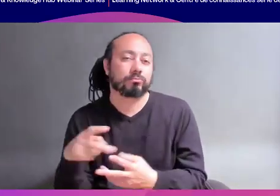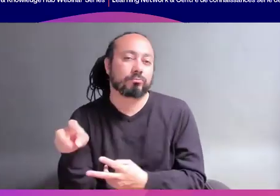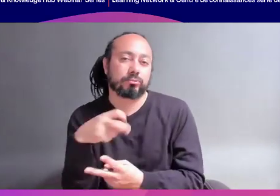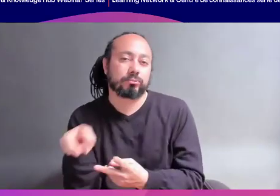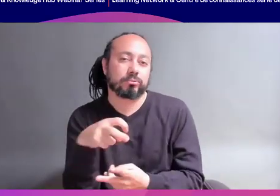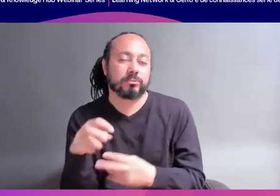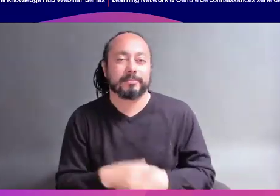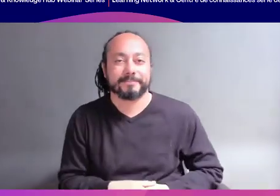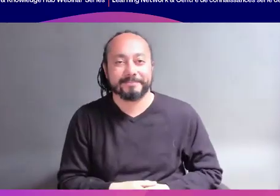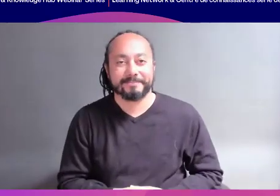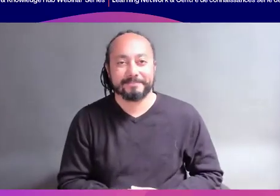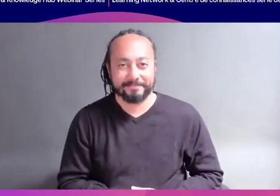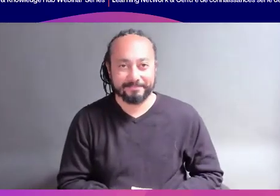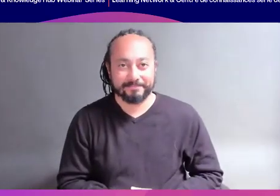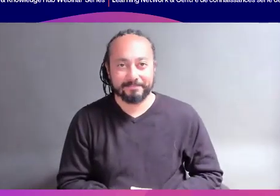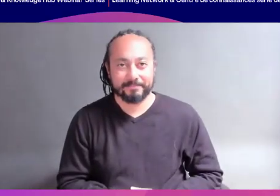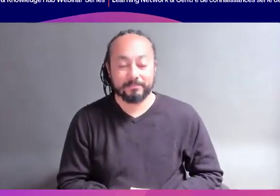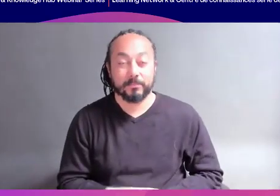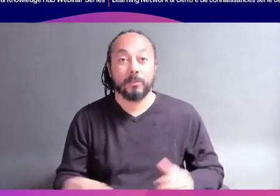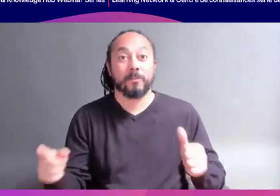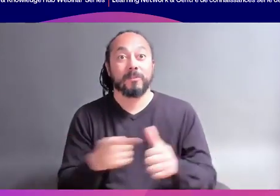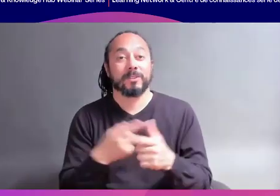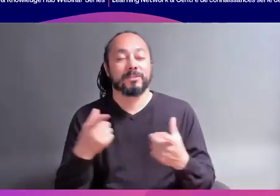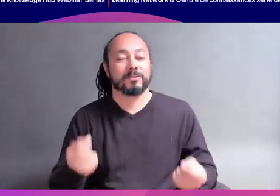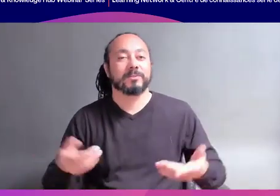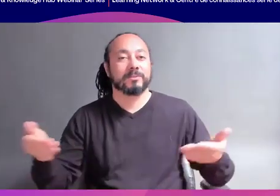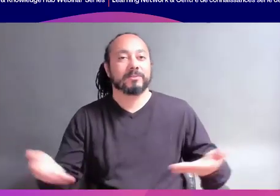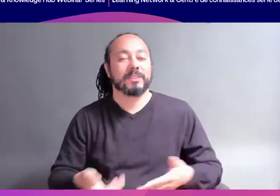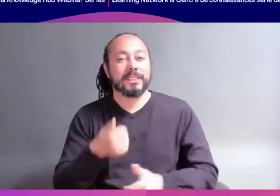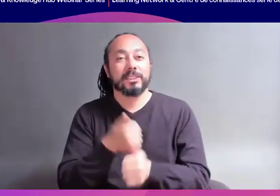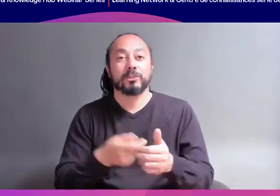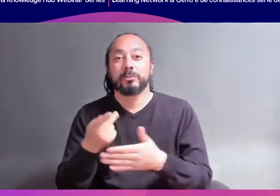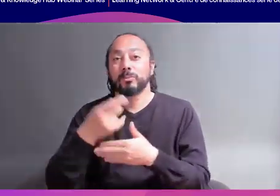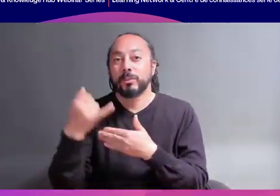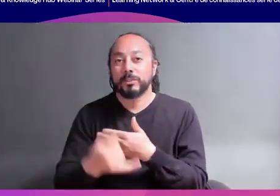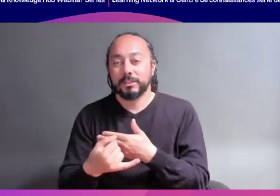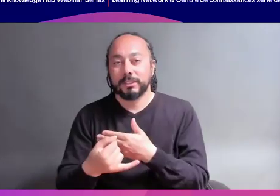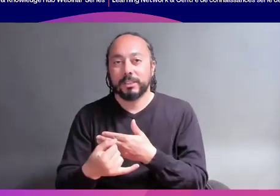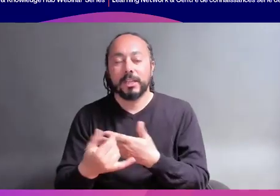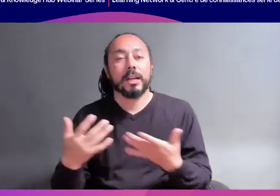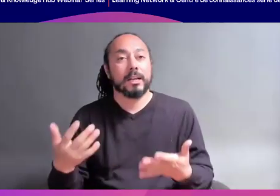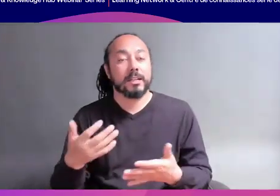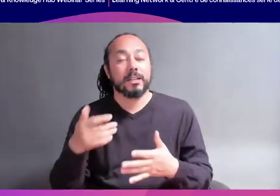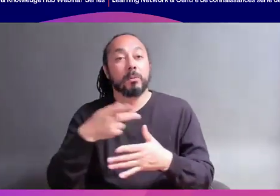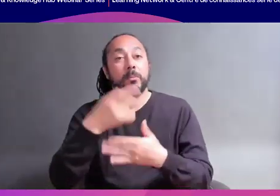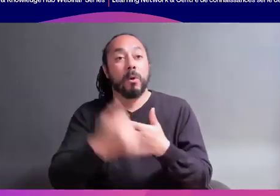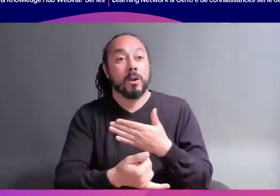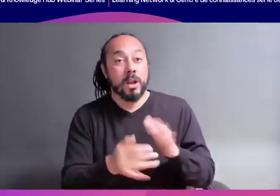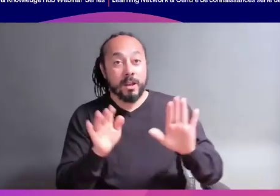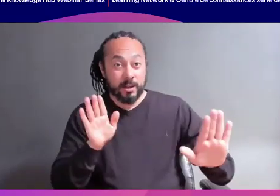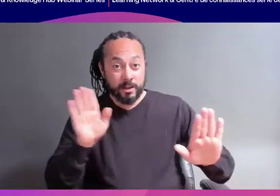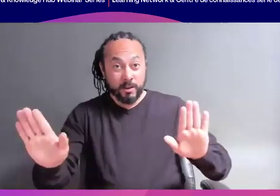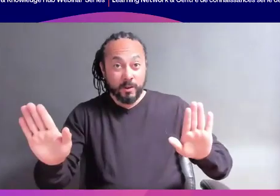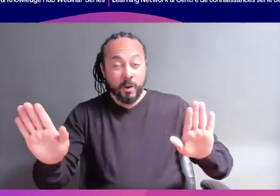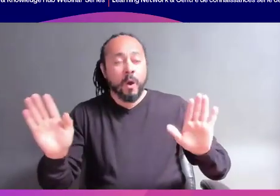start, what I wanted to do is I wanted to invite each of our projects to give you a bit of a sense of what they're doing and what kind of activities that they